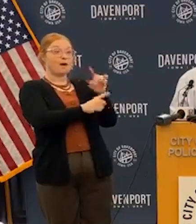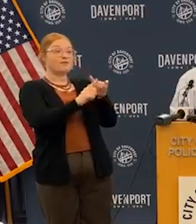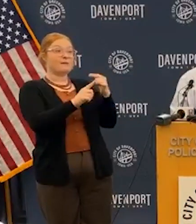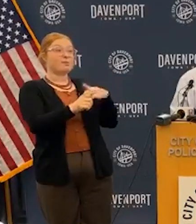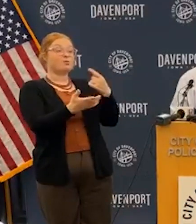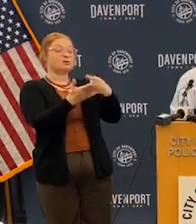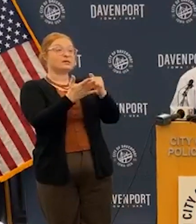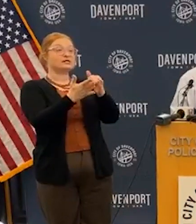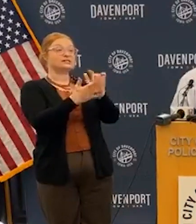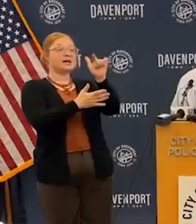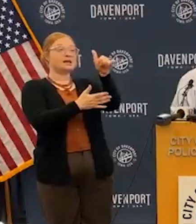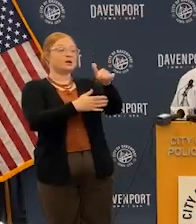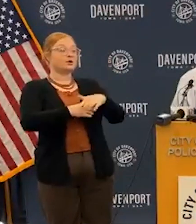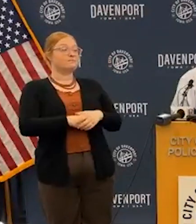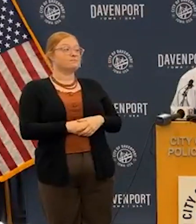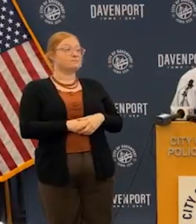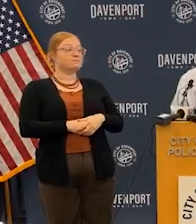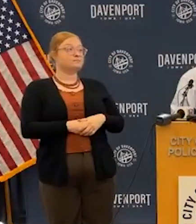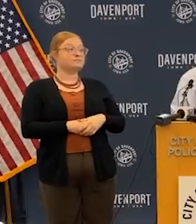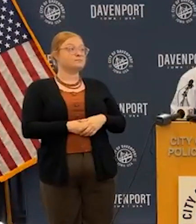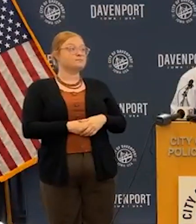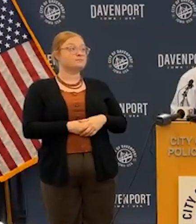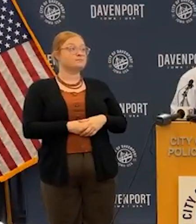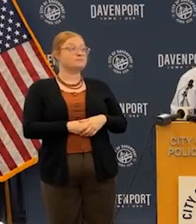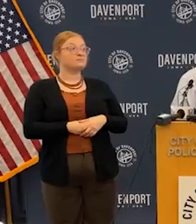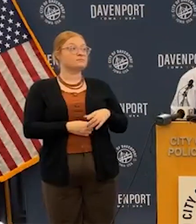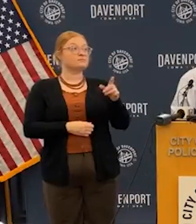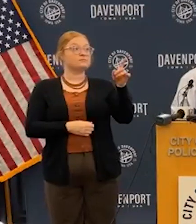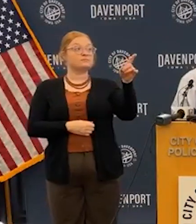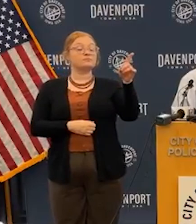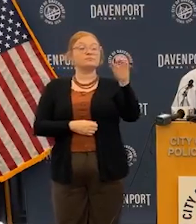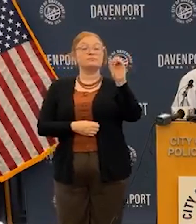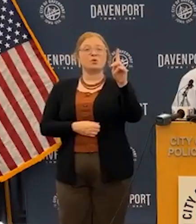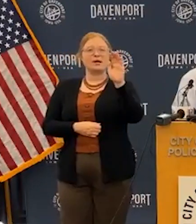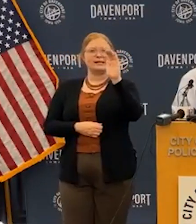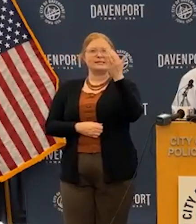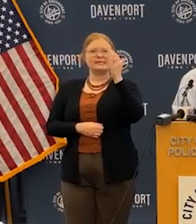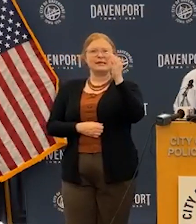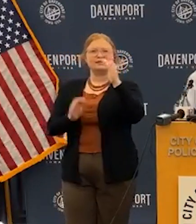under city code to actually pull the rental.